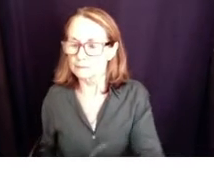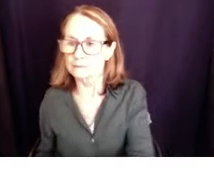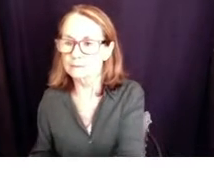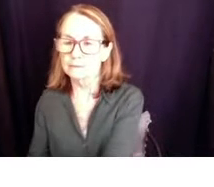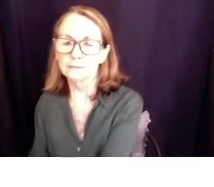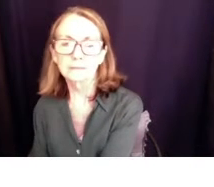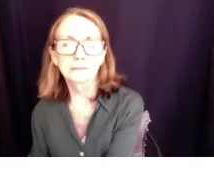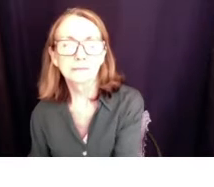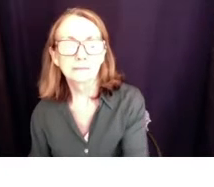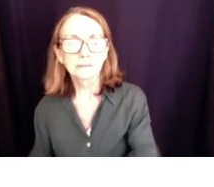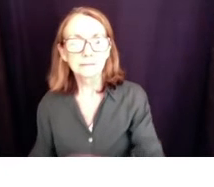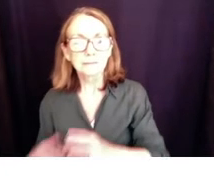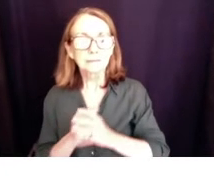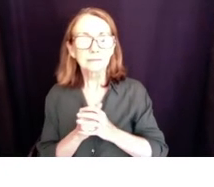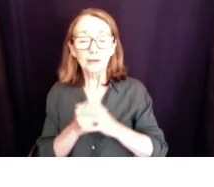Next.